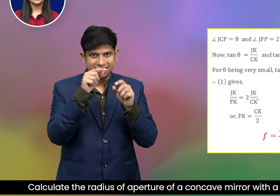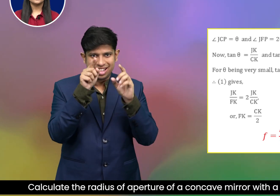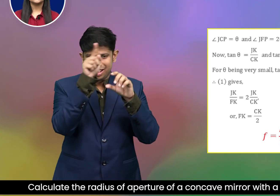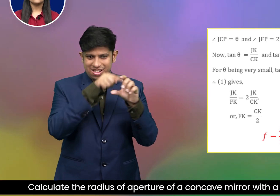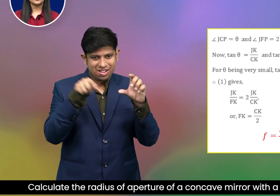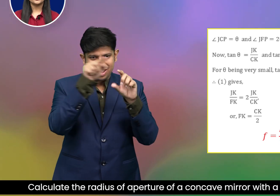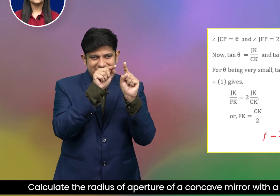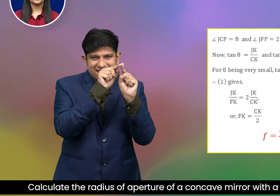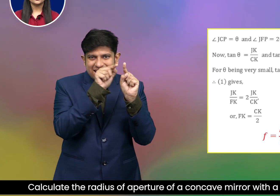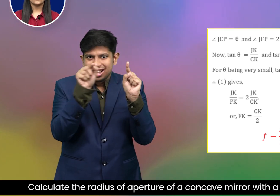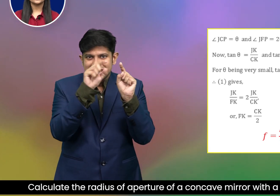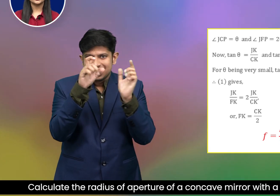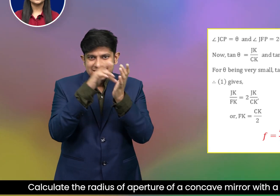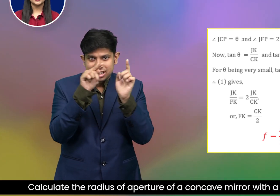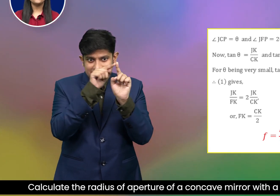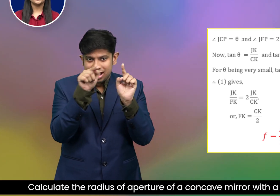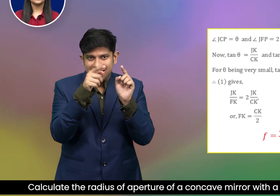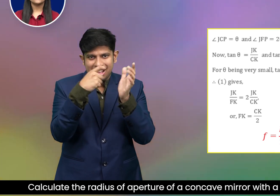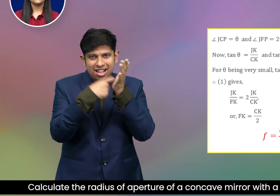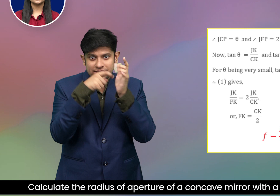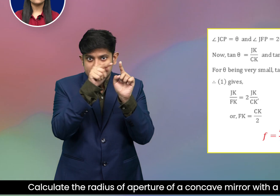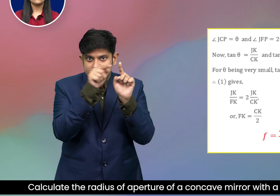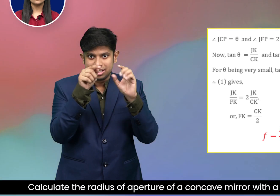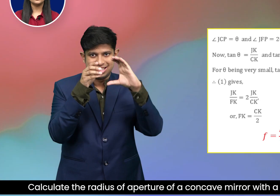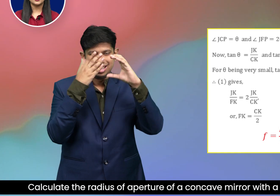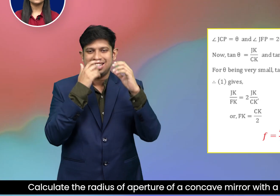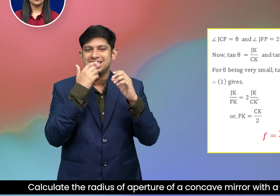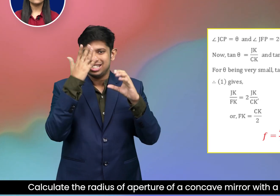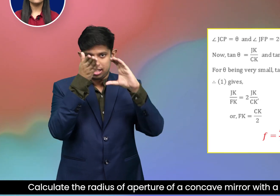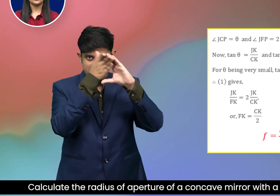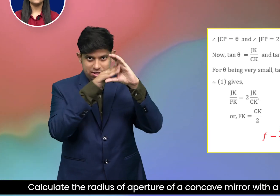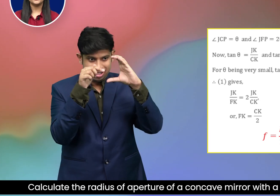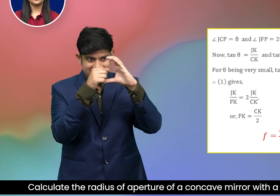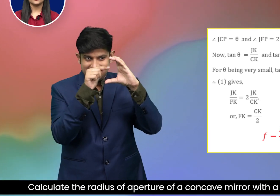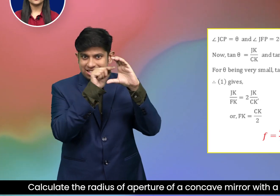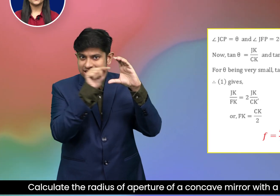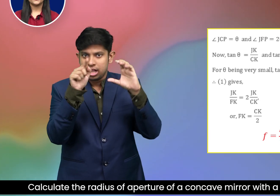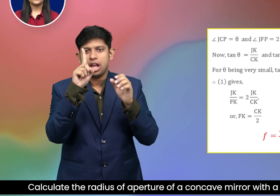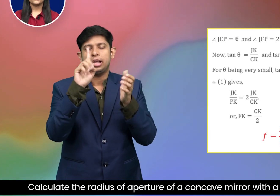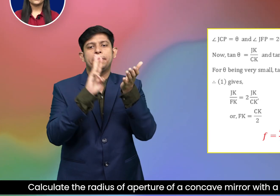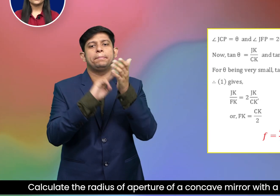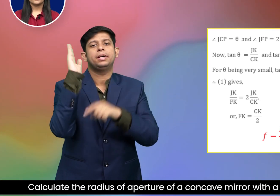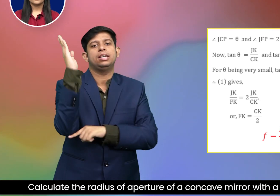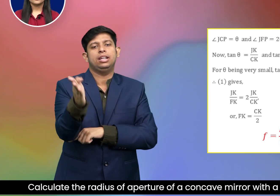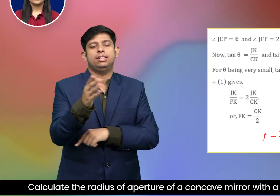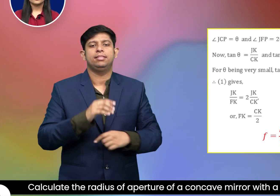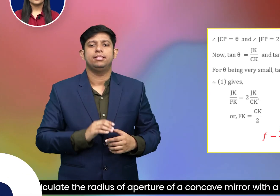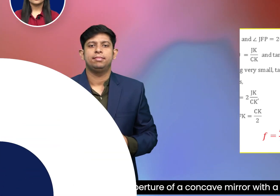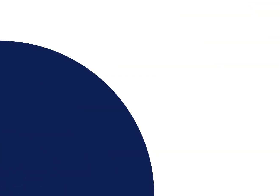calculate the radius of aperture of a concave mirror with a focal length of 1 meter.